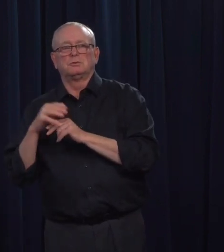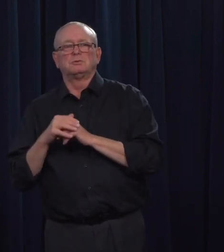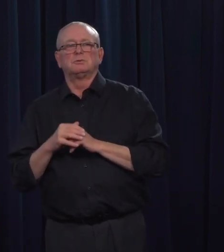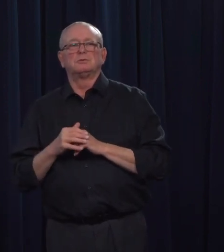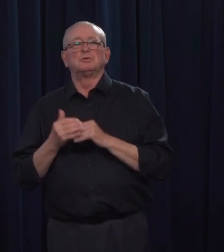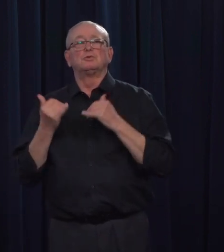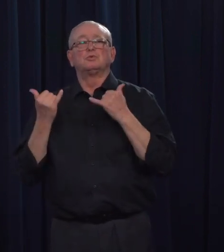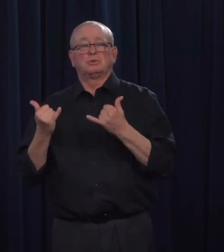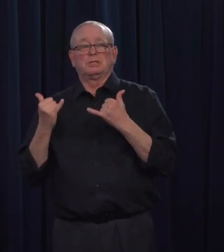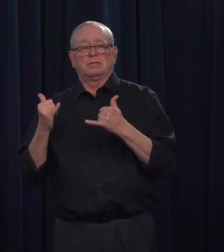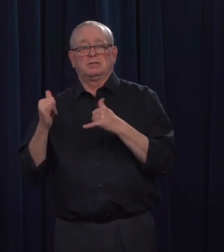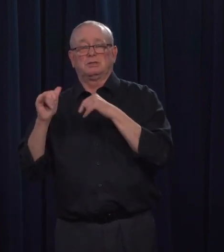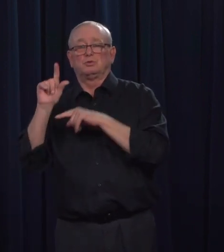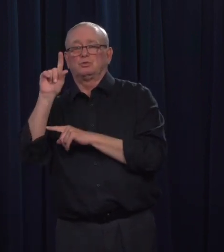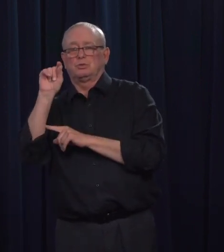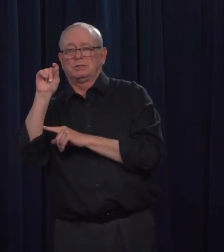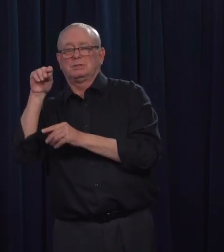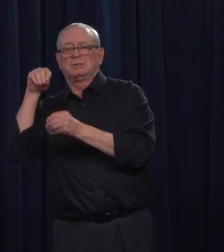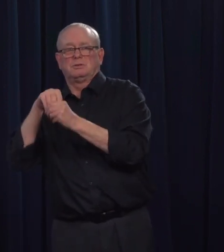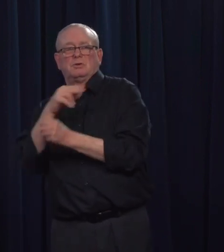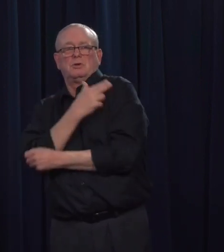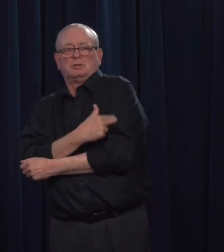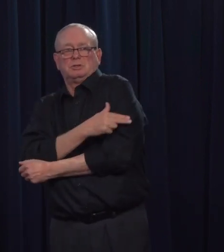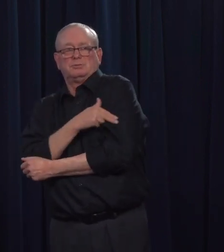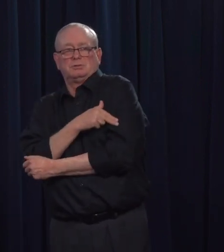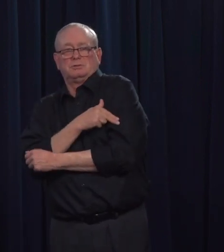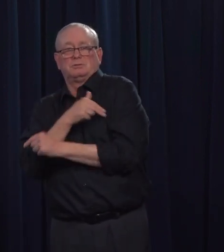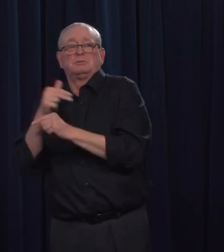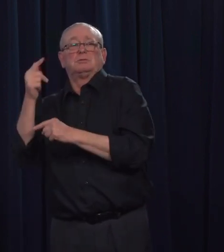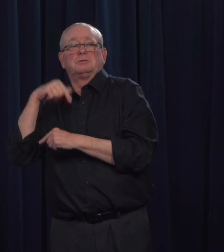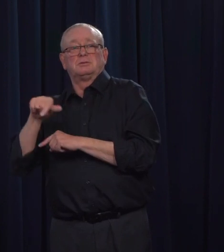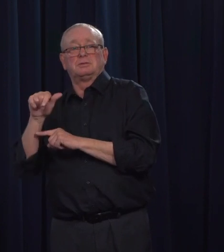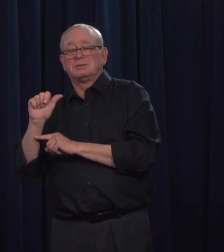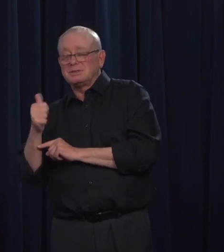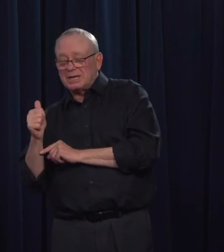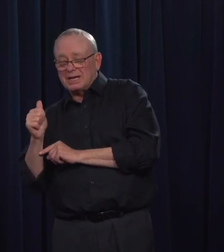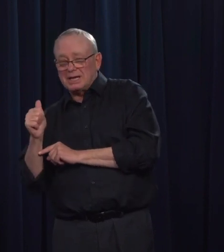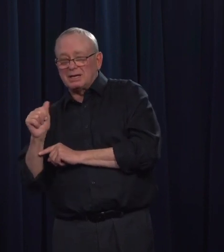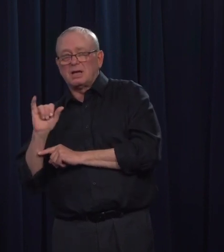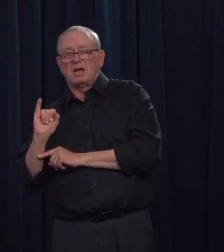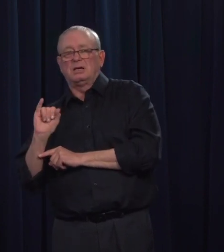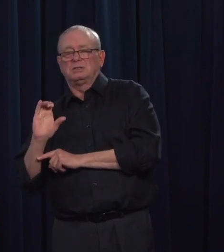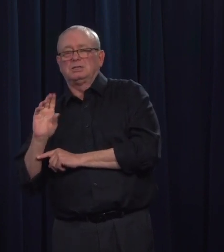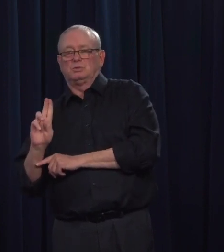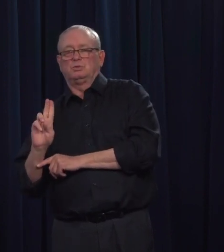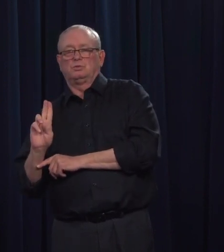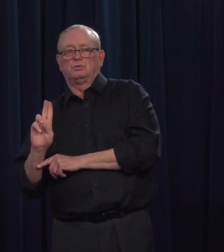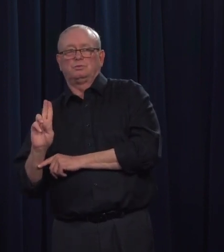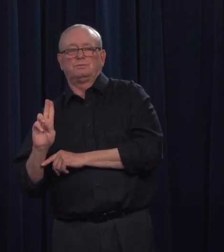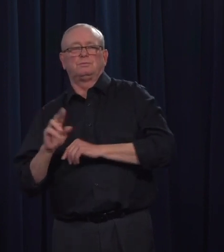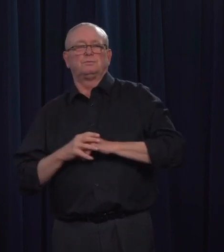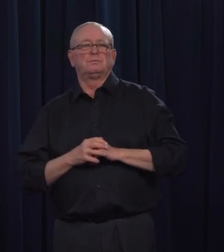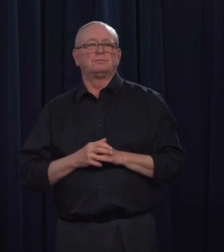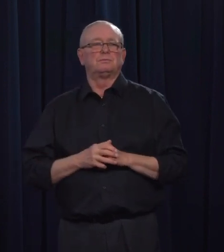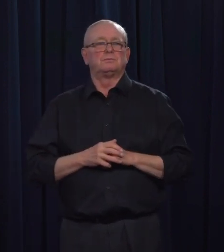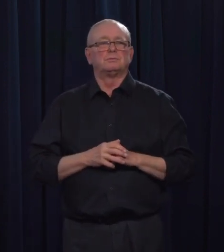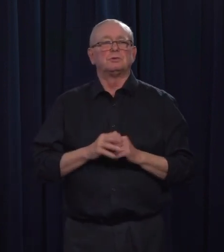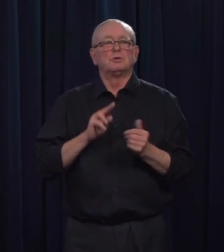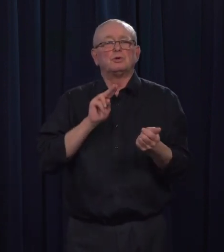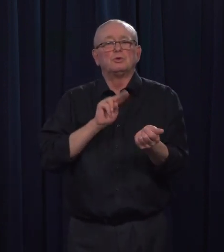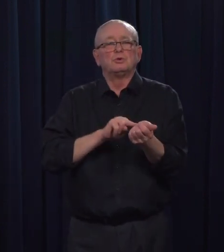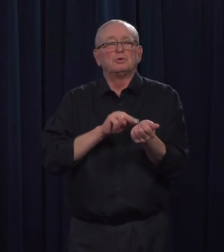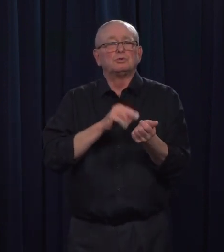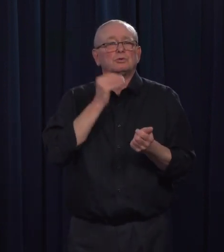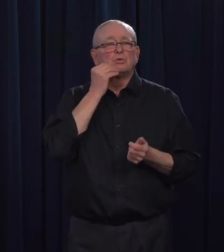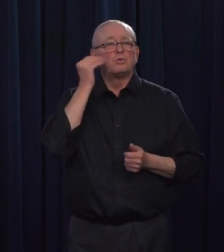in the ICU. We have also learned that 13 symptomatic individuals from the Mackenzie Long-Term Care Facility have